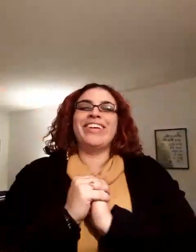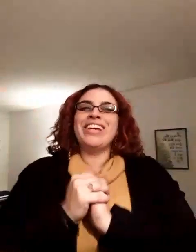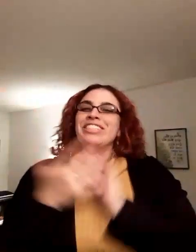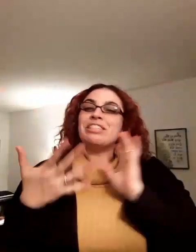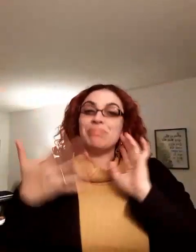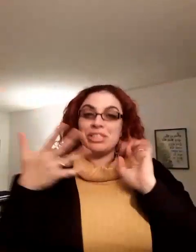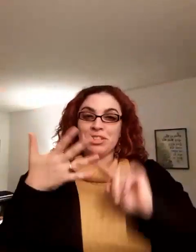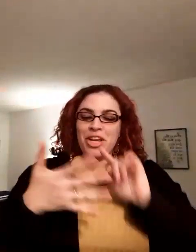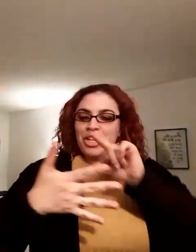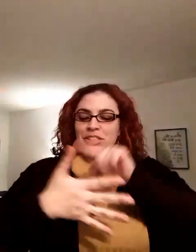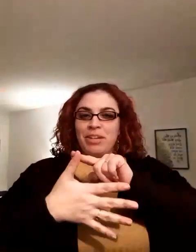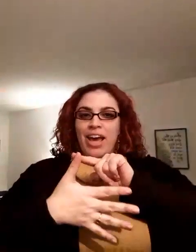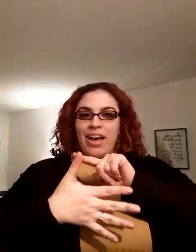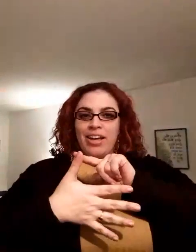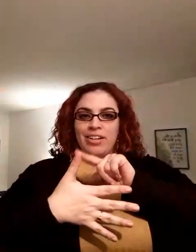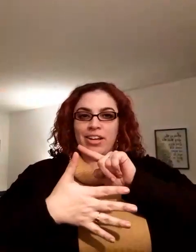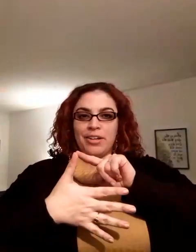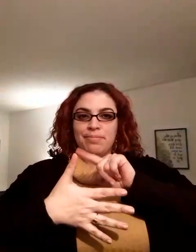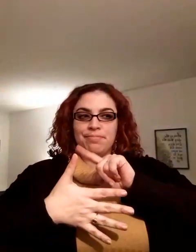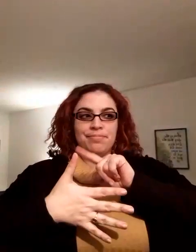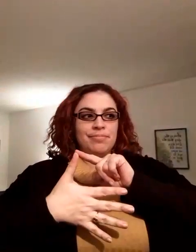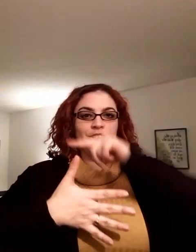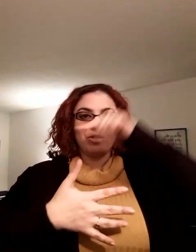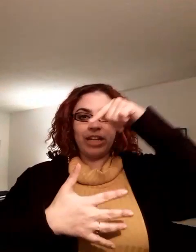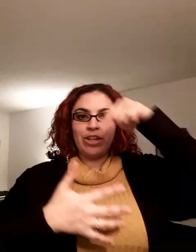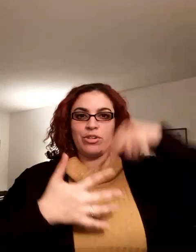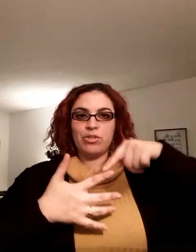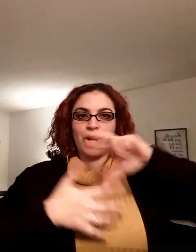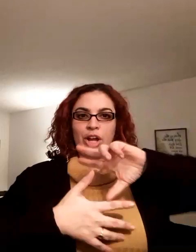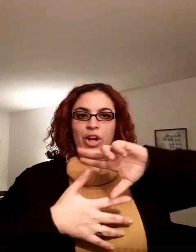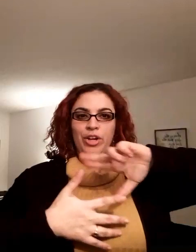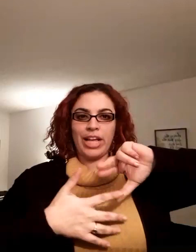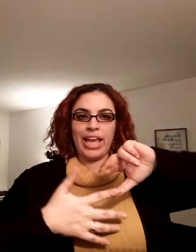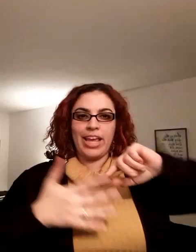so it's blizzard. So we had tornado, hurricane,